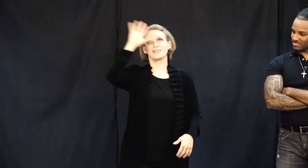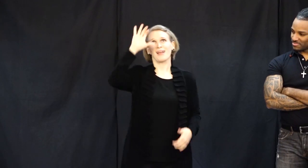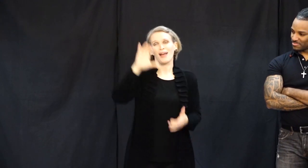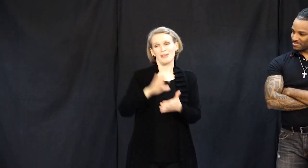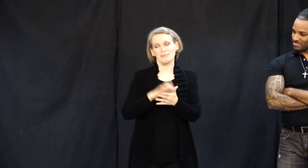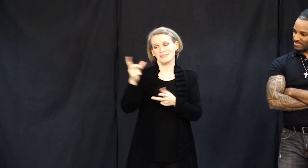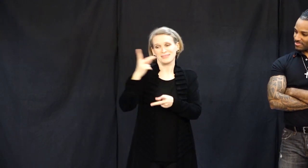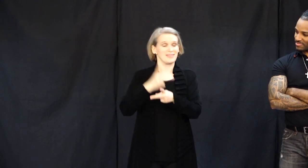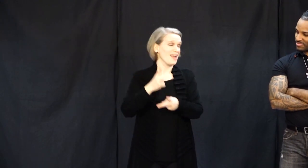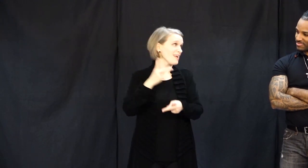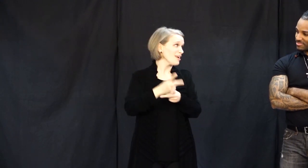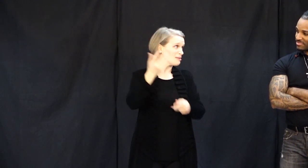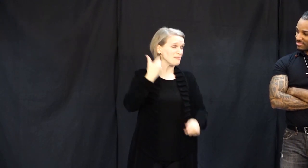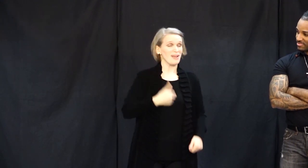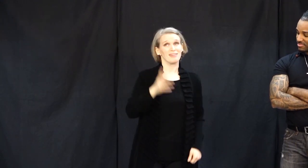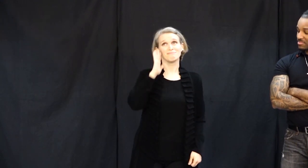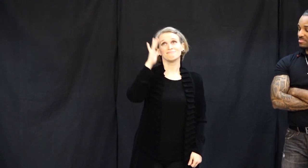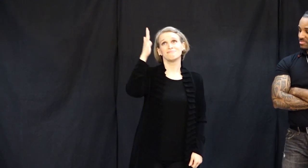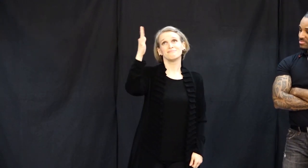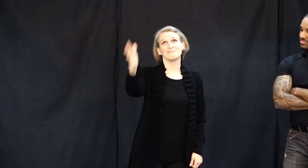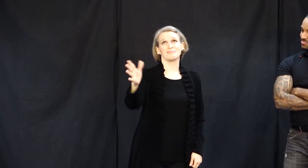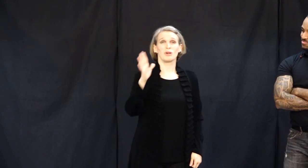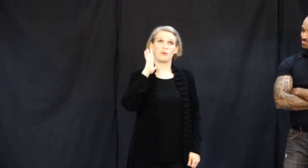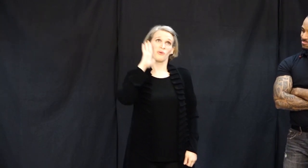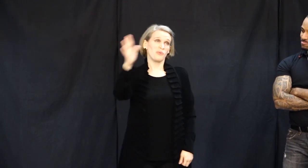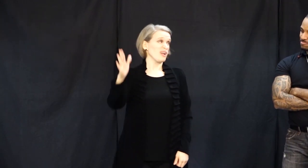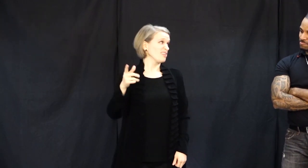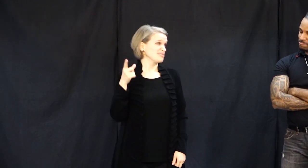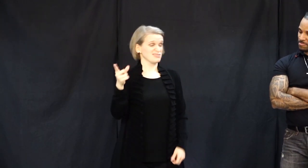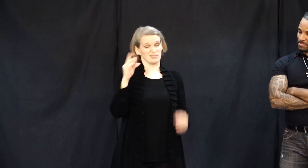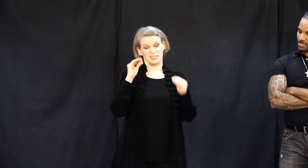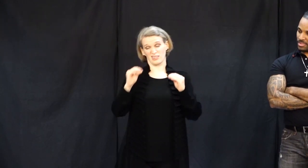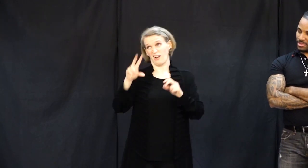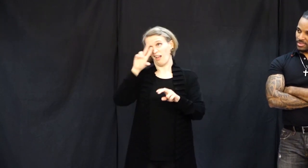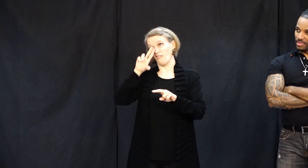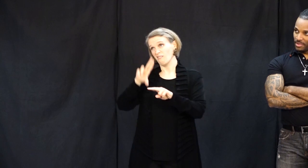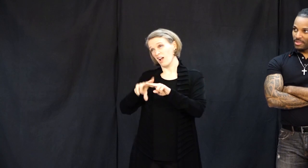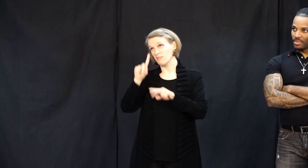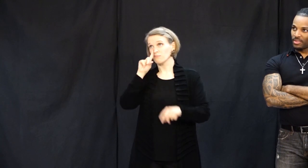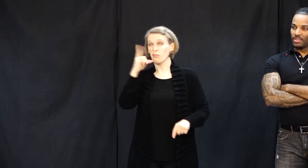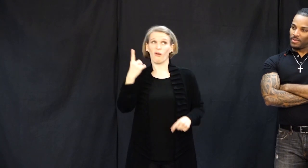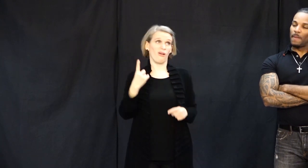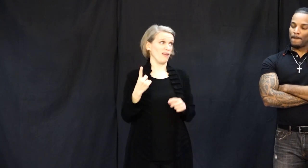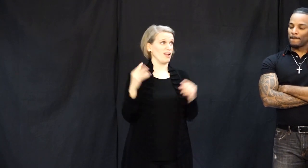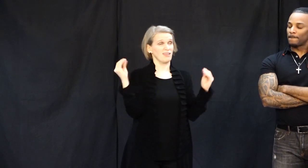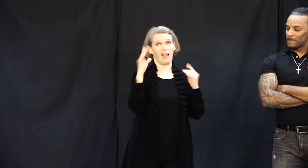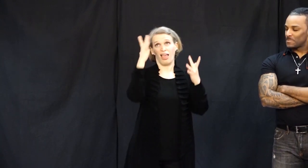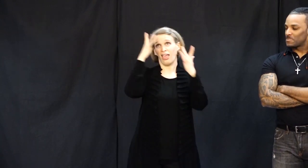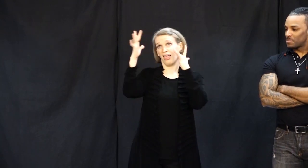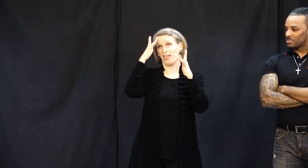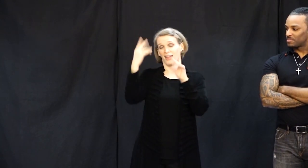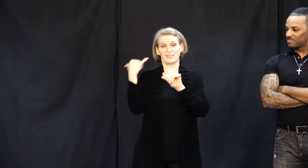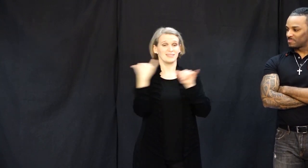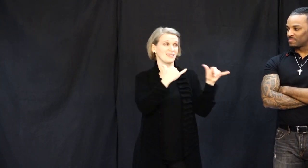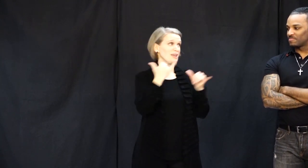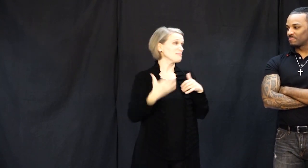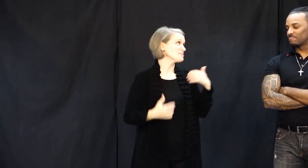me in comfort for all my days. He is not a lot of fun, but there's no one who can match you for turn of